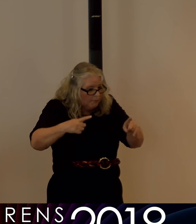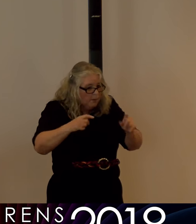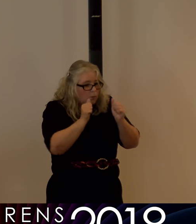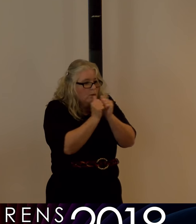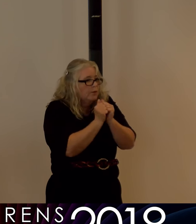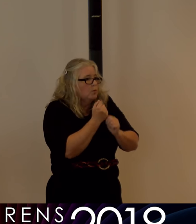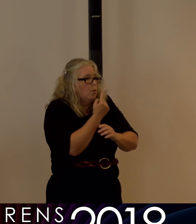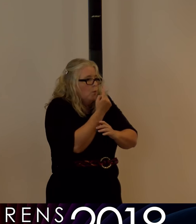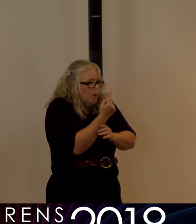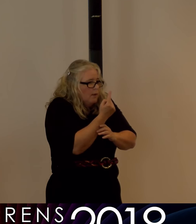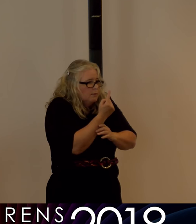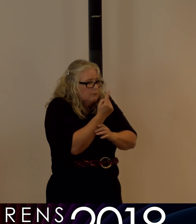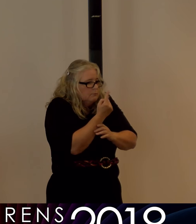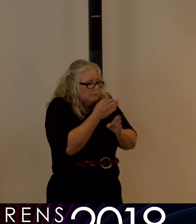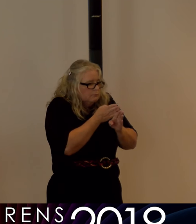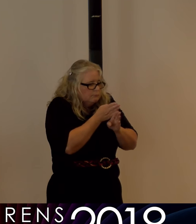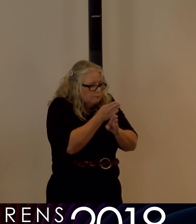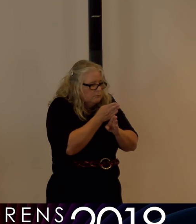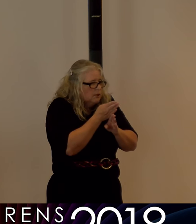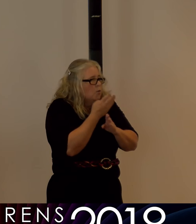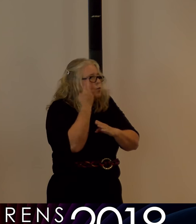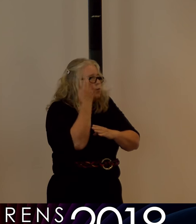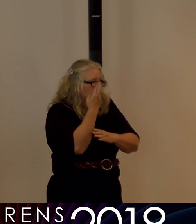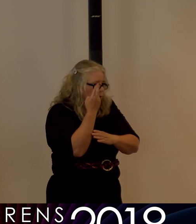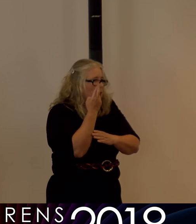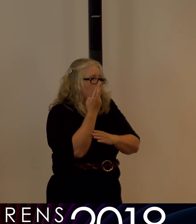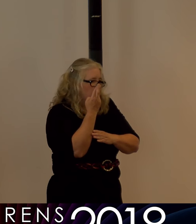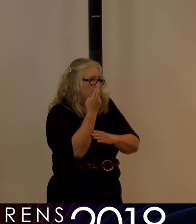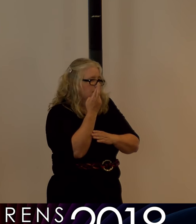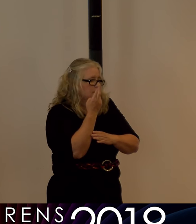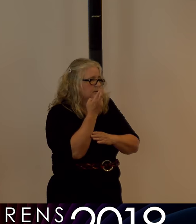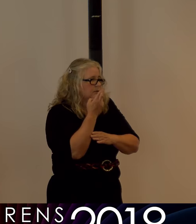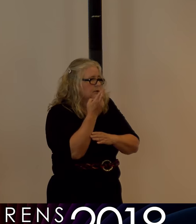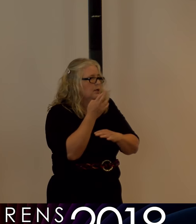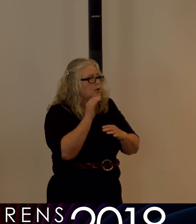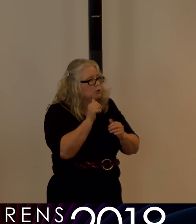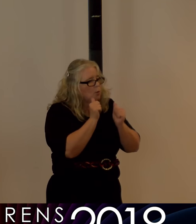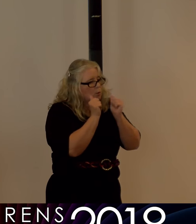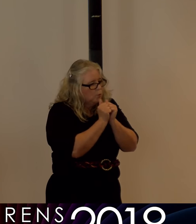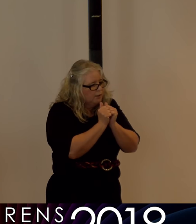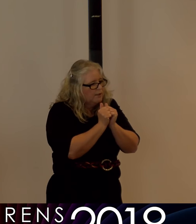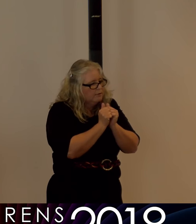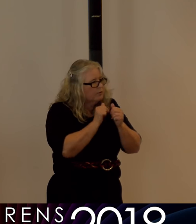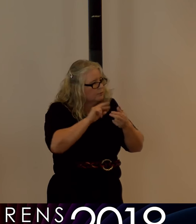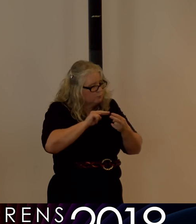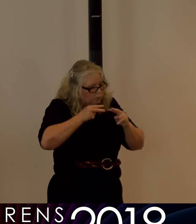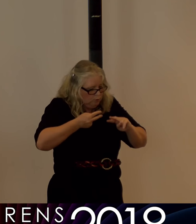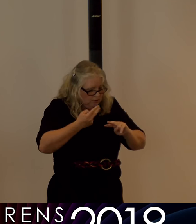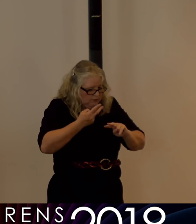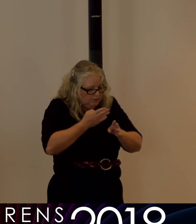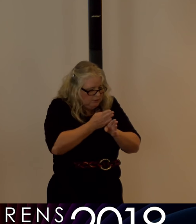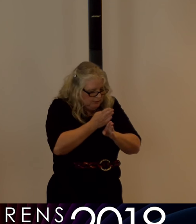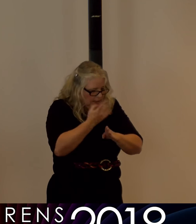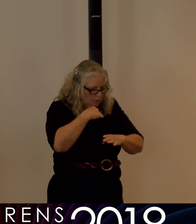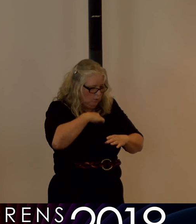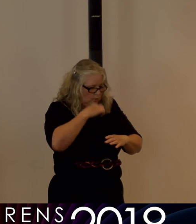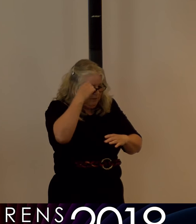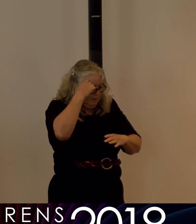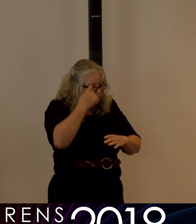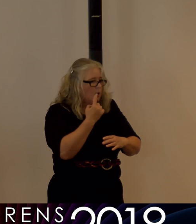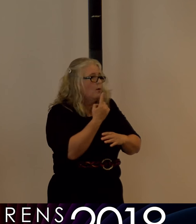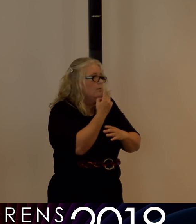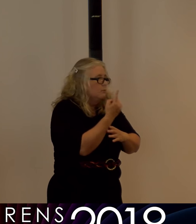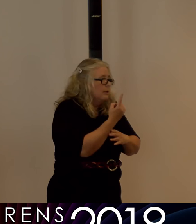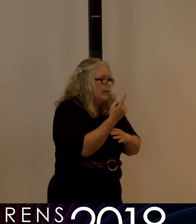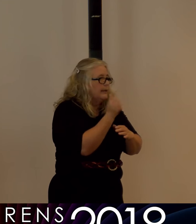origin, a single cause. So in genetics, we think of syndromes as things that you can assign to an underlying problem in the genes, either a